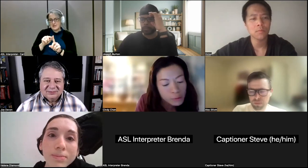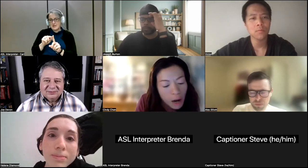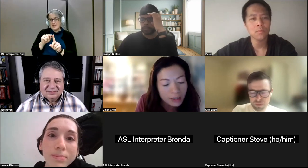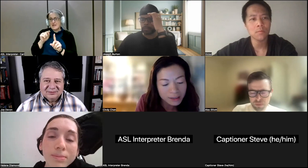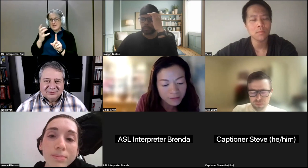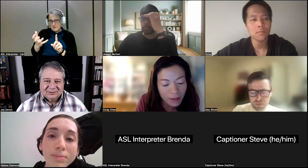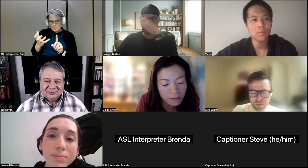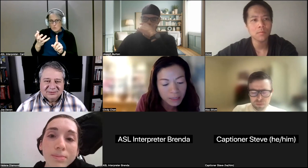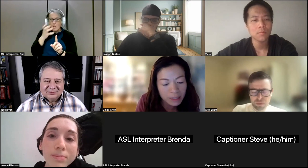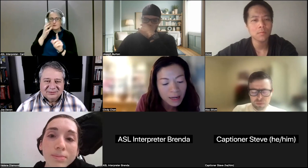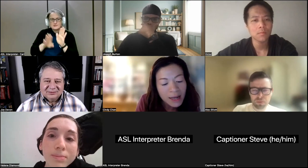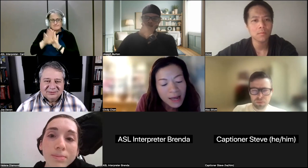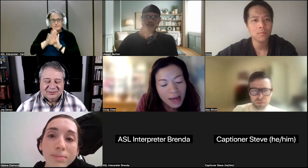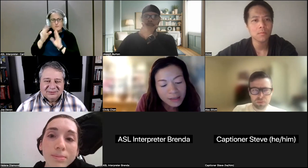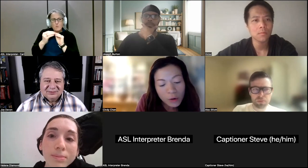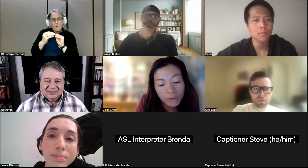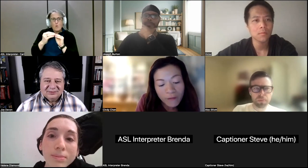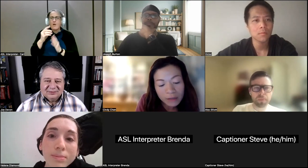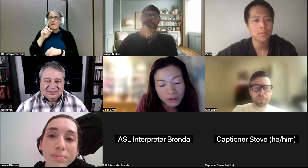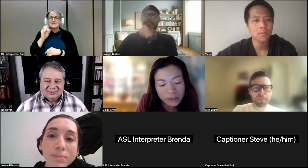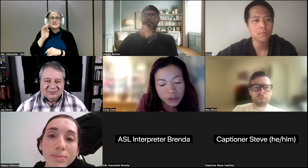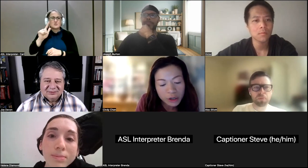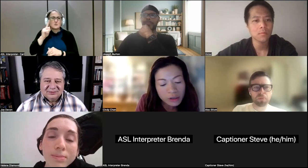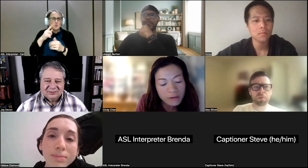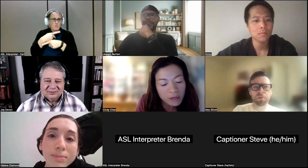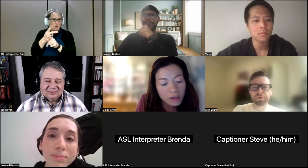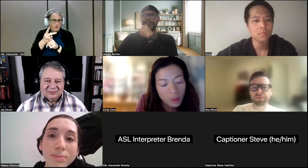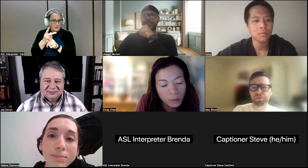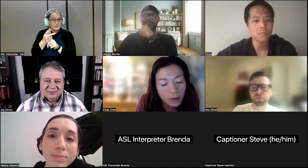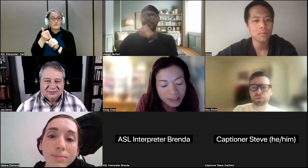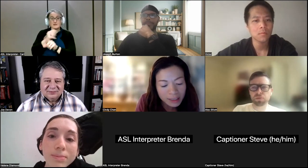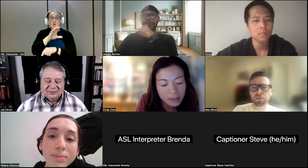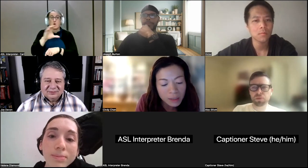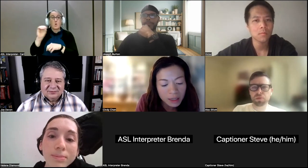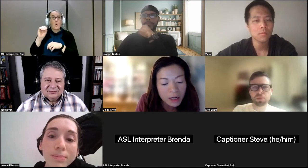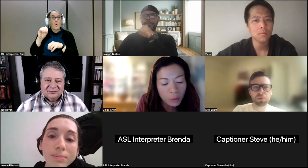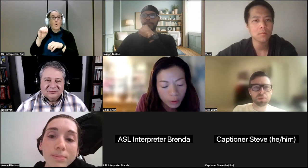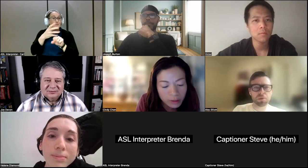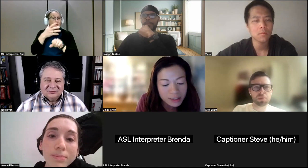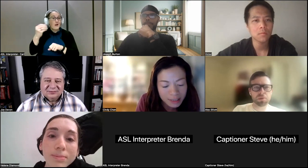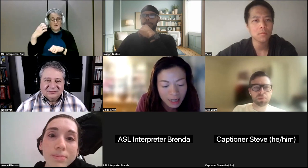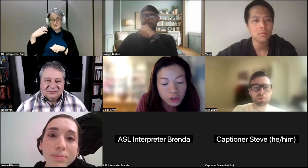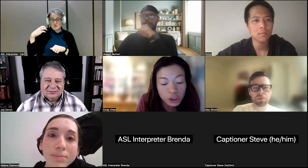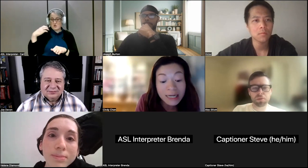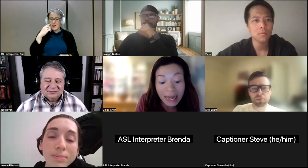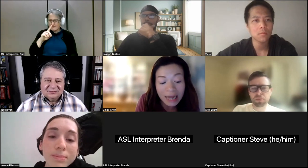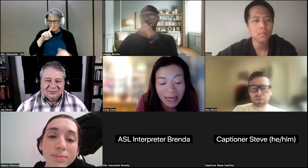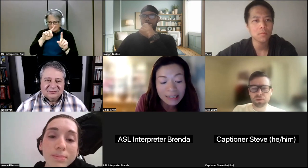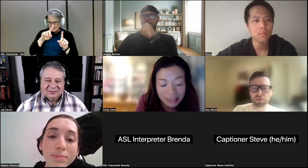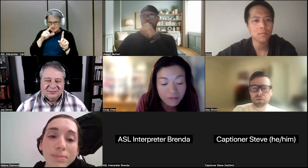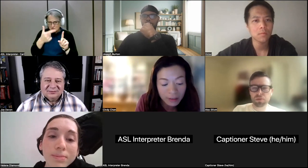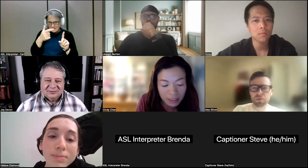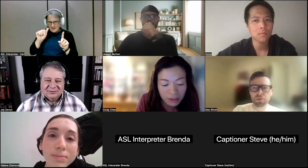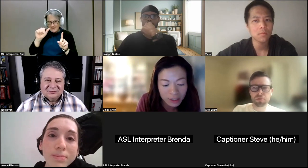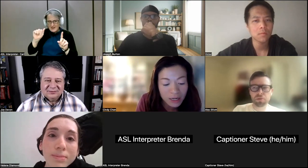digital product development. As a co-founder and chair of the Global Accessibility Awareness Day